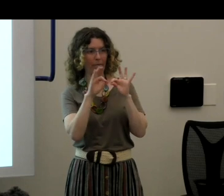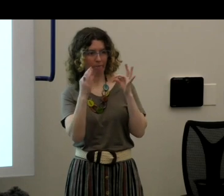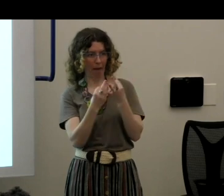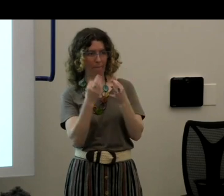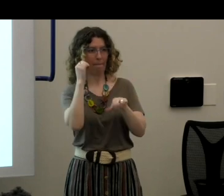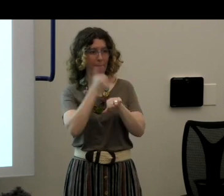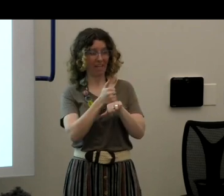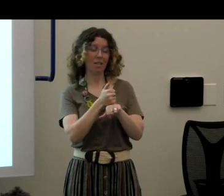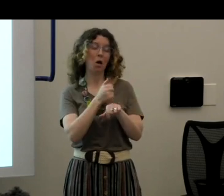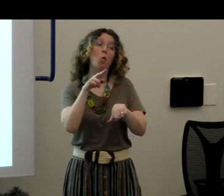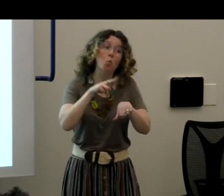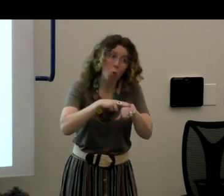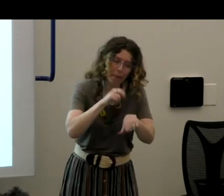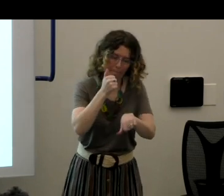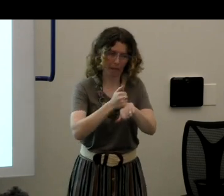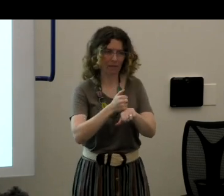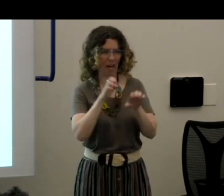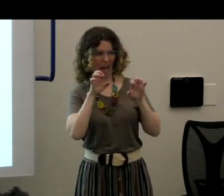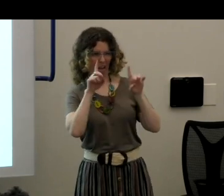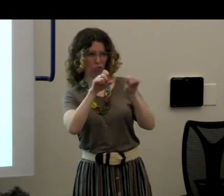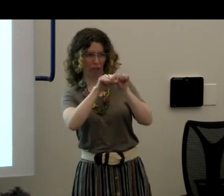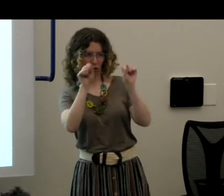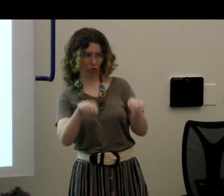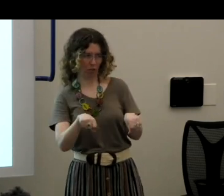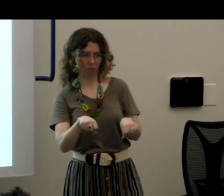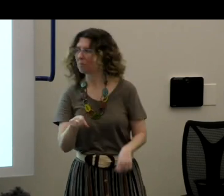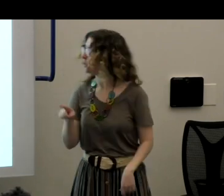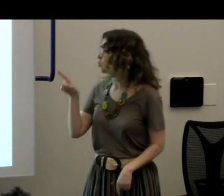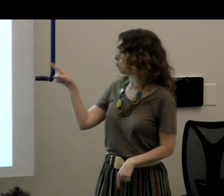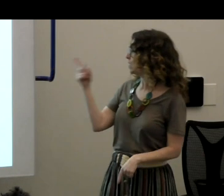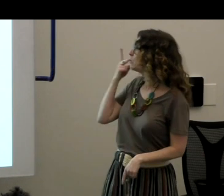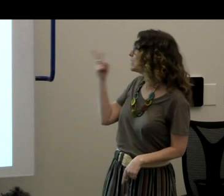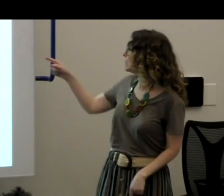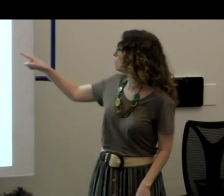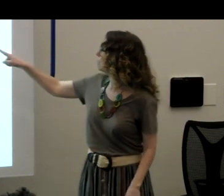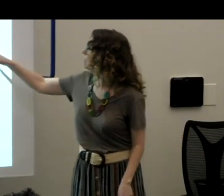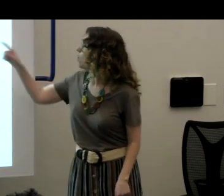relevant, separate families, if it's based on the families and the educational systems.